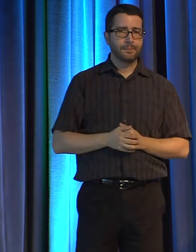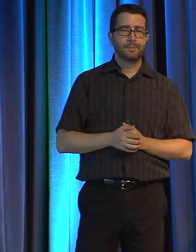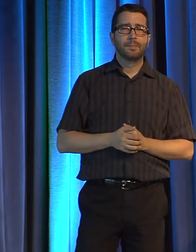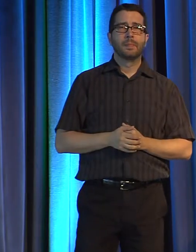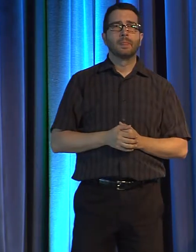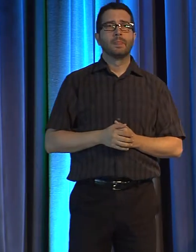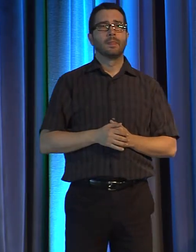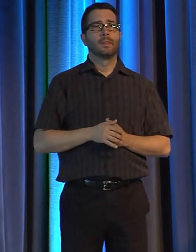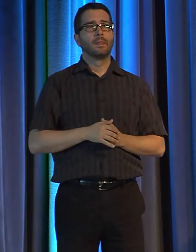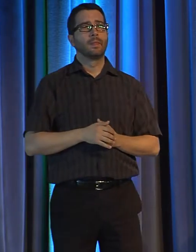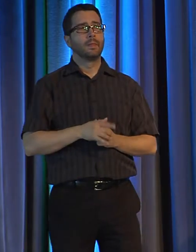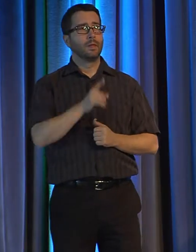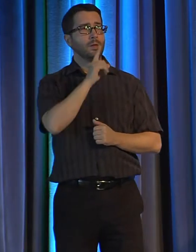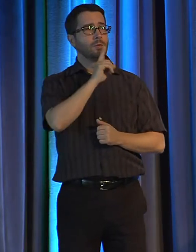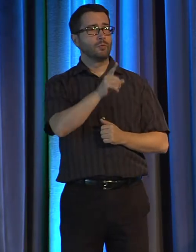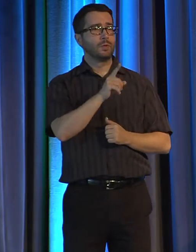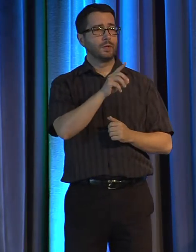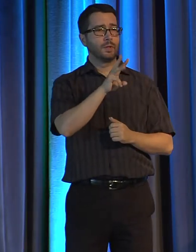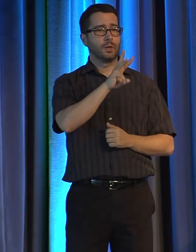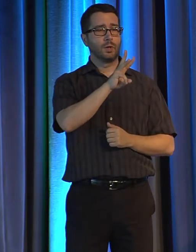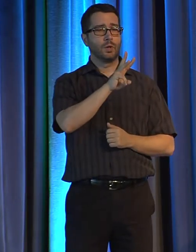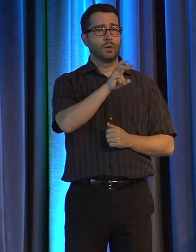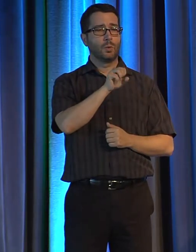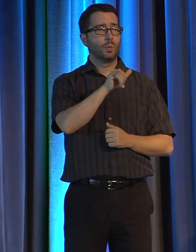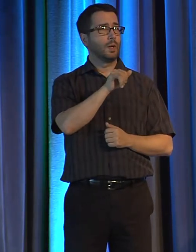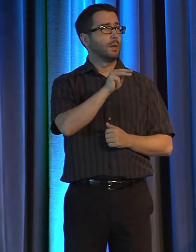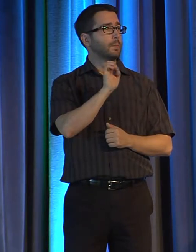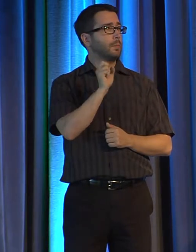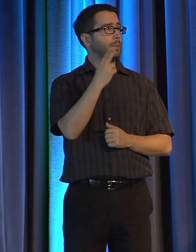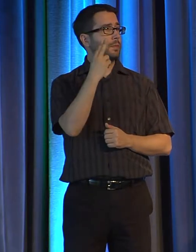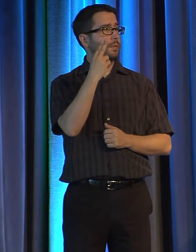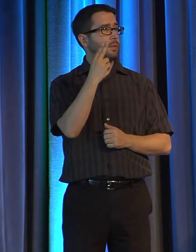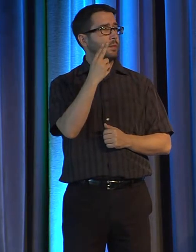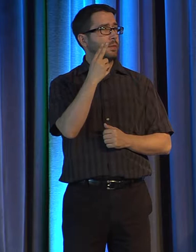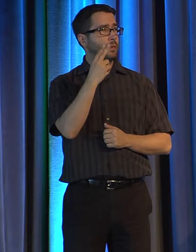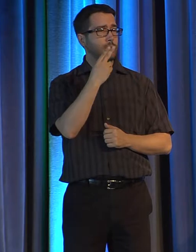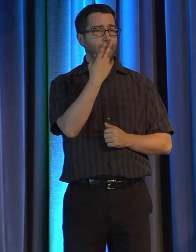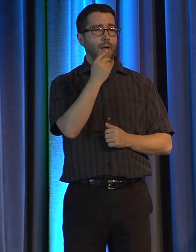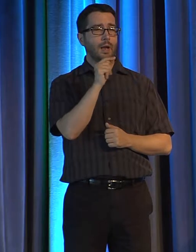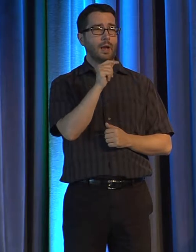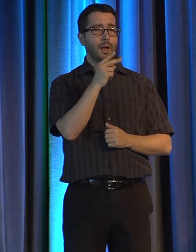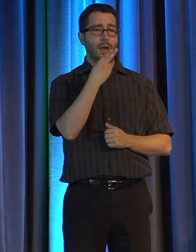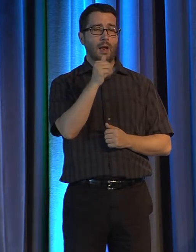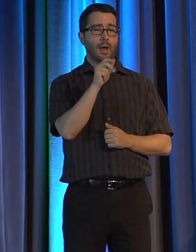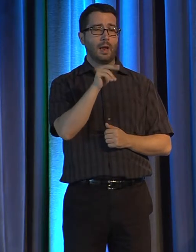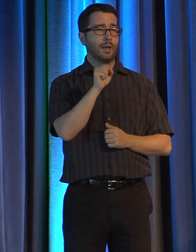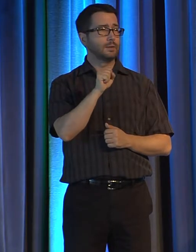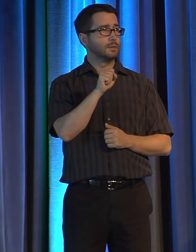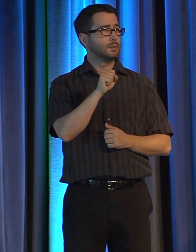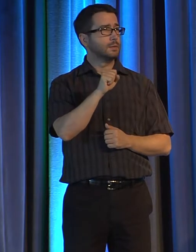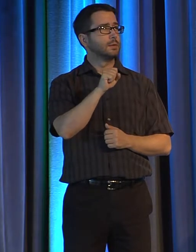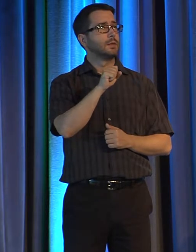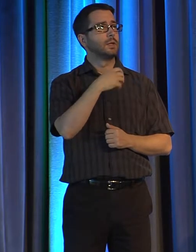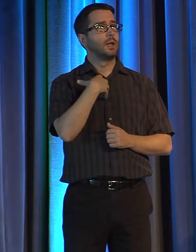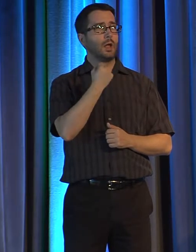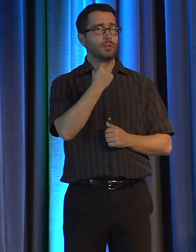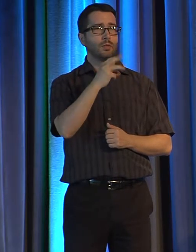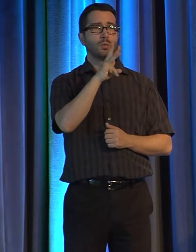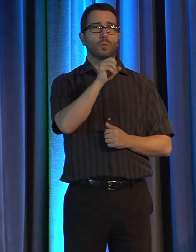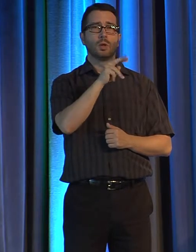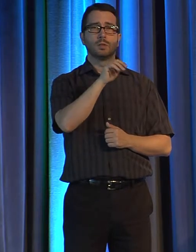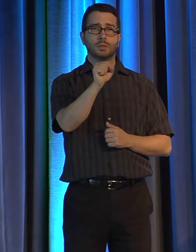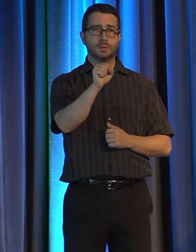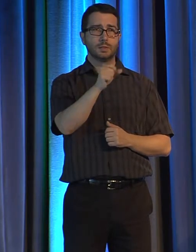proud of the teams at the Weymouth Medical Center at Hance Health and Wellness and our Integrated Chronic Care Service, who